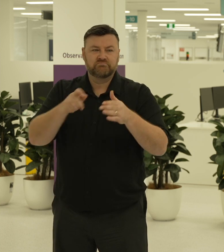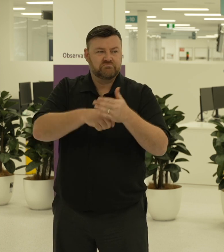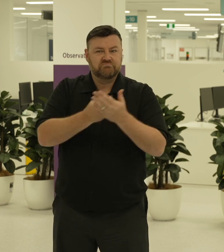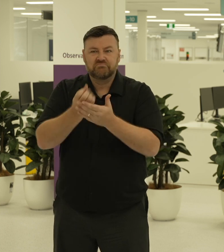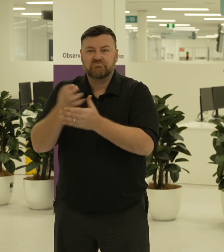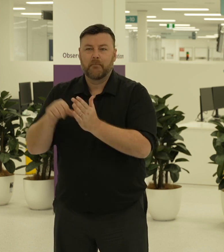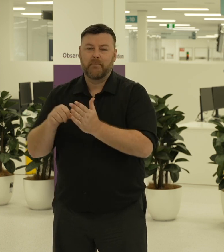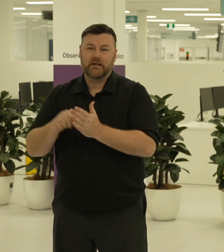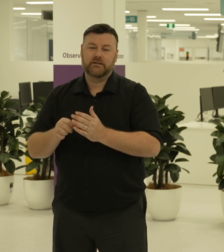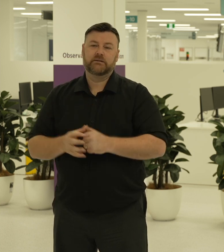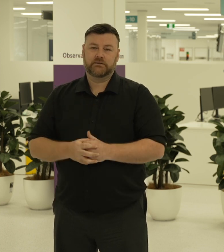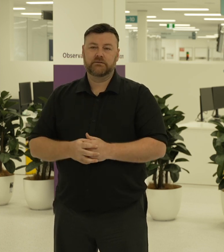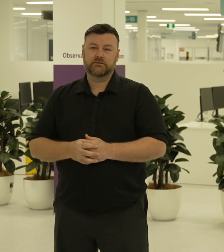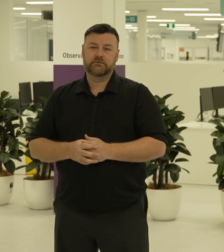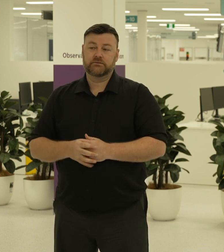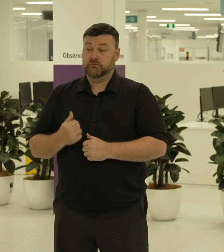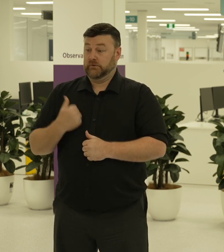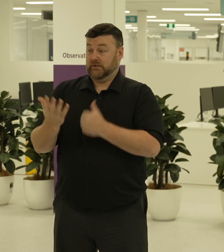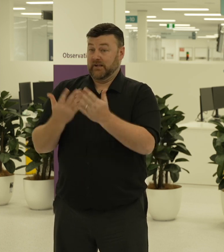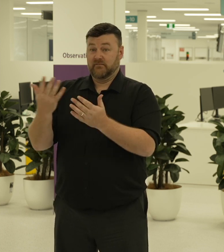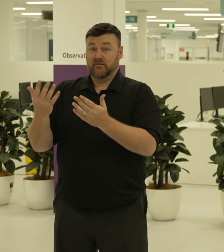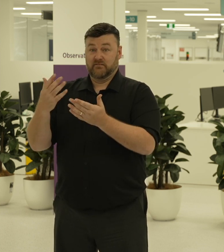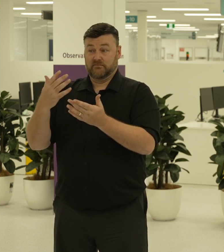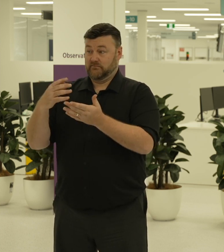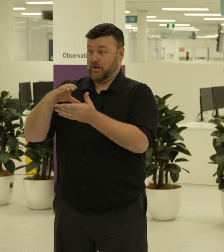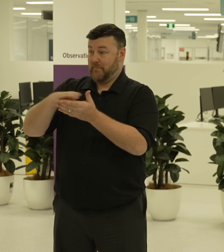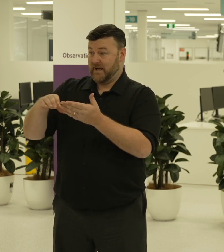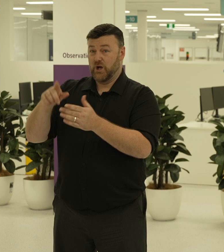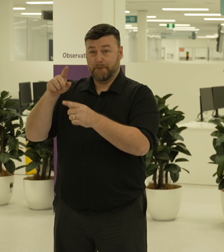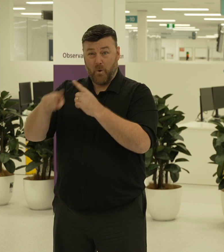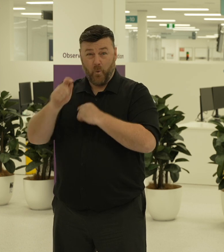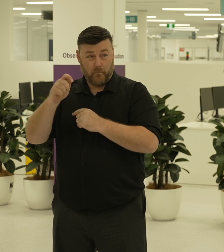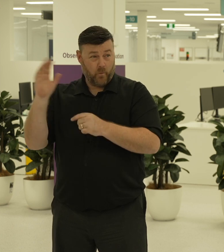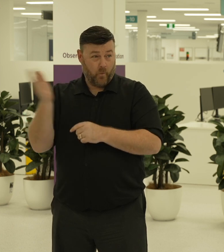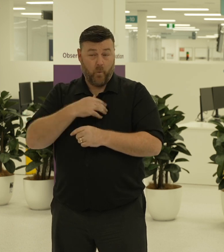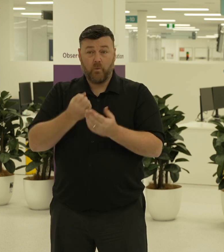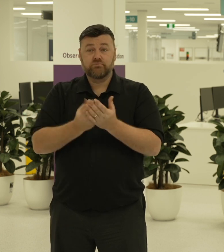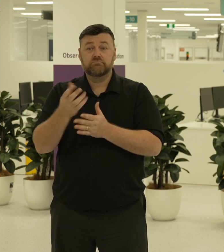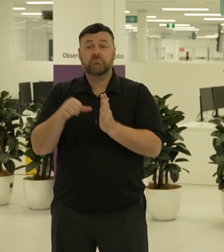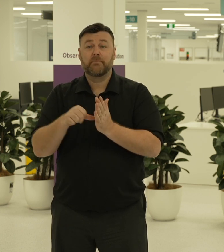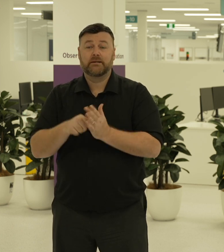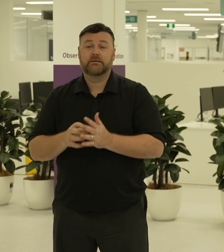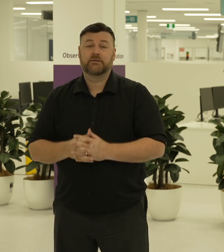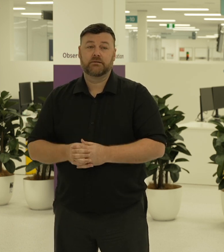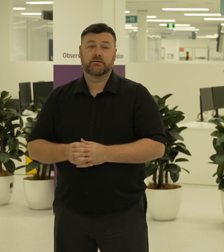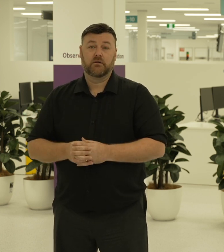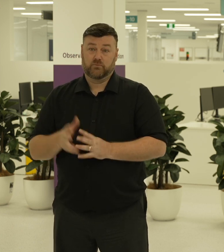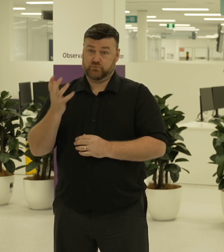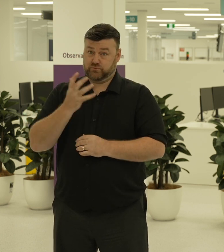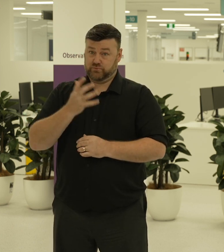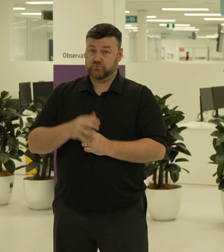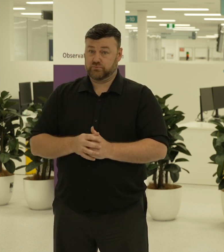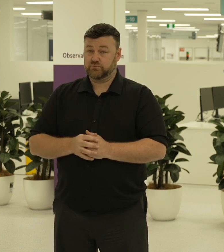voucher, about $40 is spent. That's a 60% increase on the initial $25, which is significant. And that's